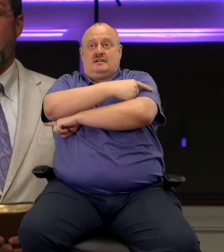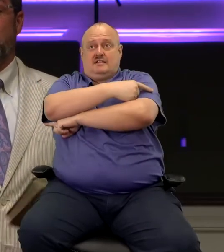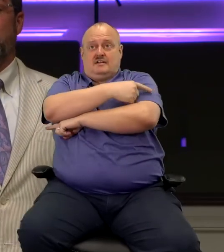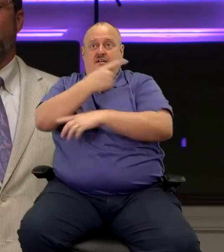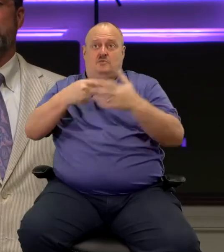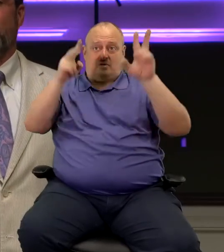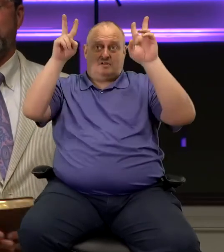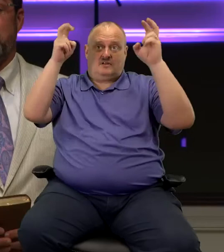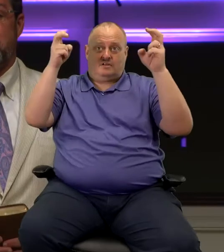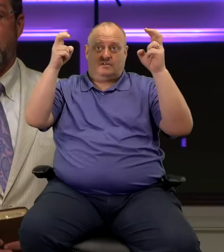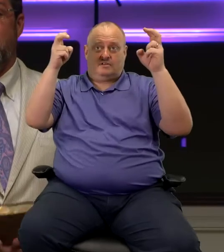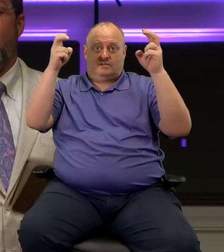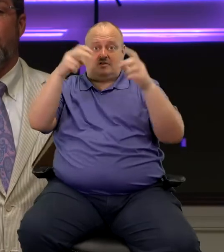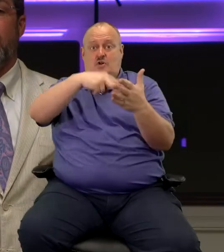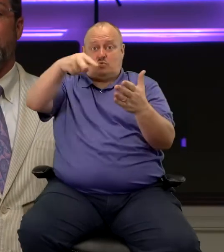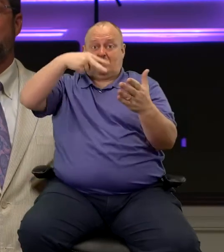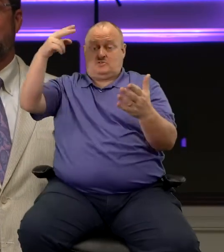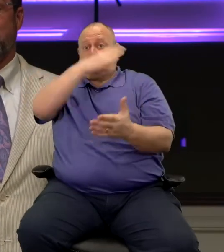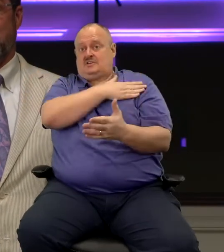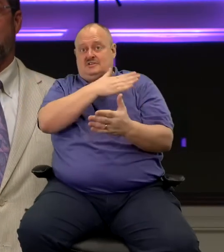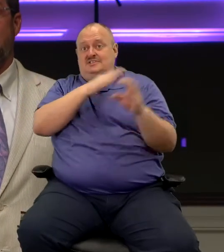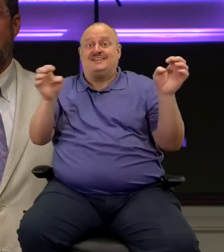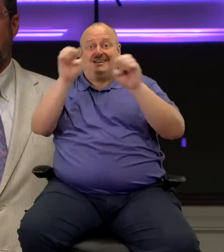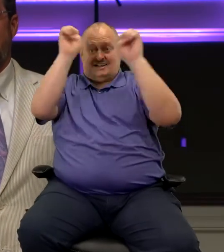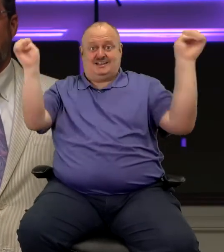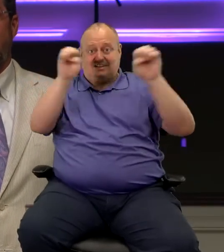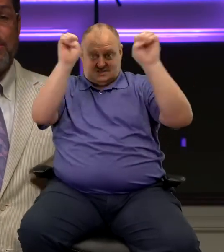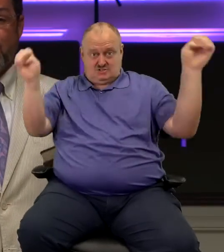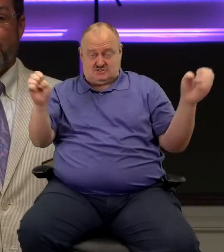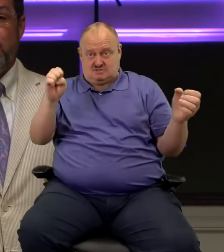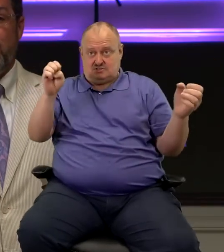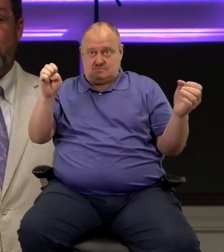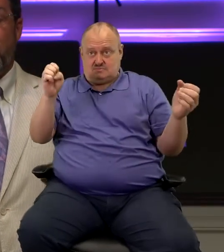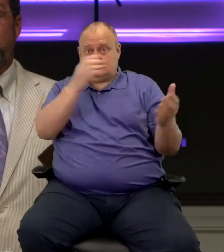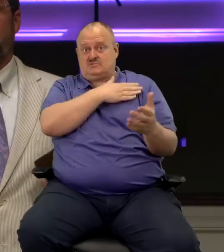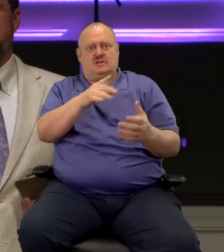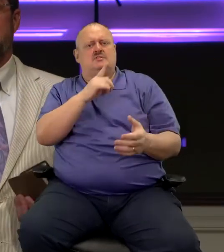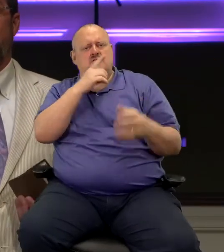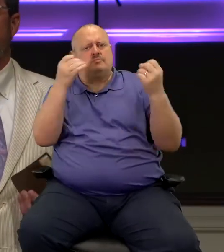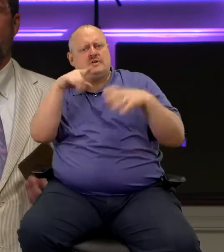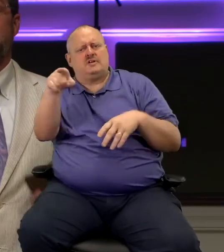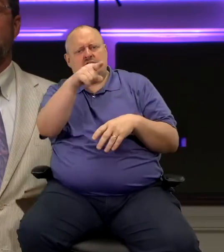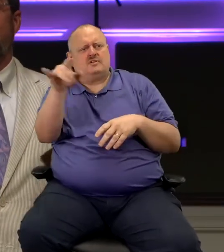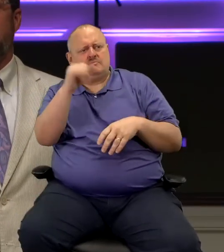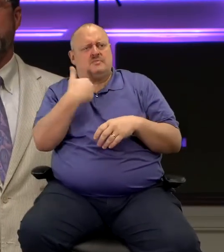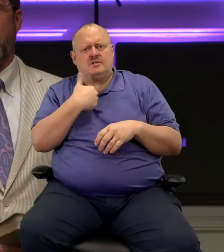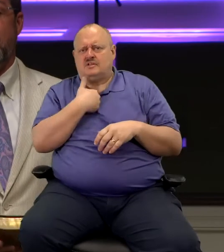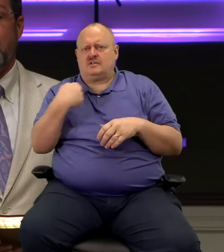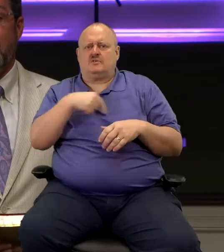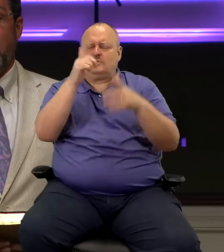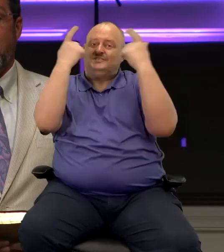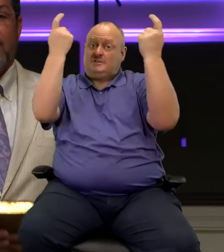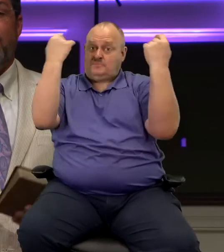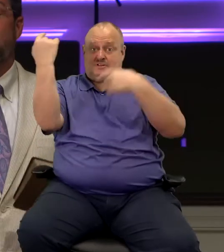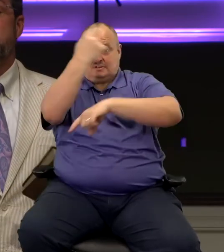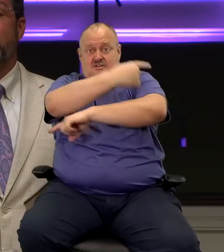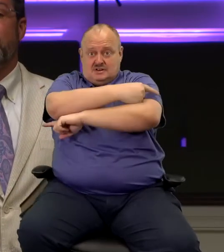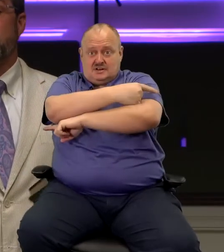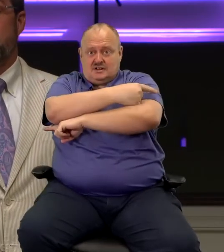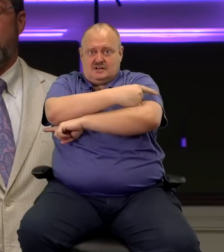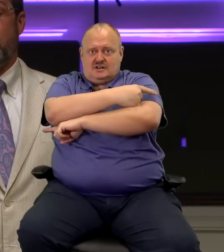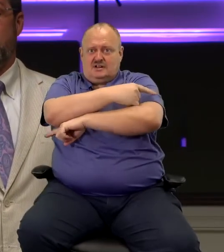call commonly Resurrection Sunday or Easter Sunday. And I'm sure for many of you, as for myself, we are celebrating today in a